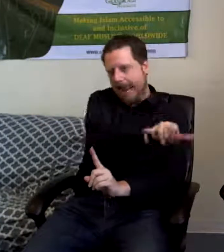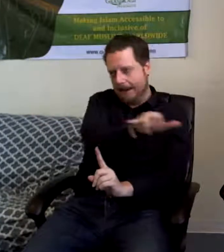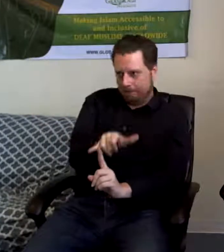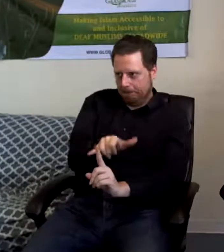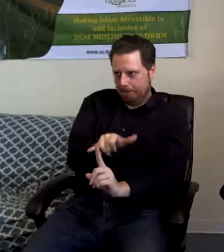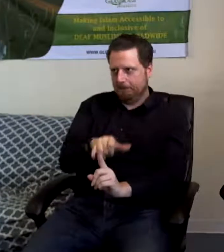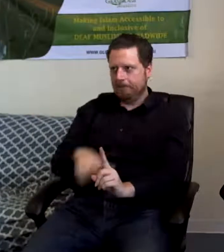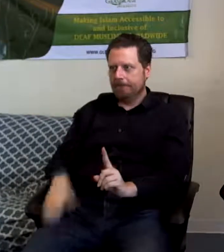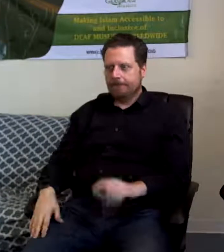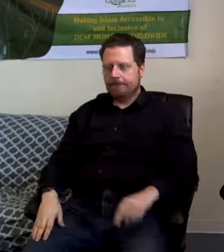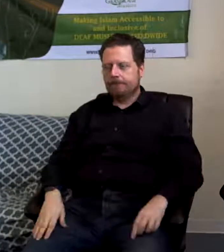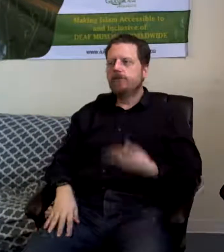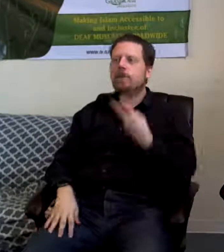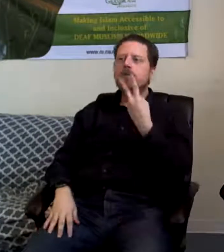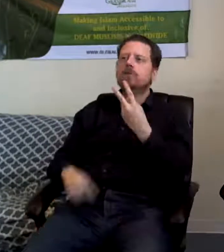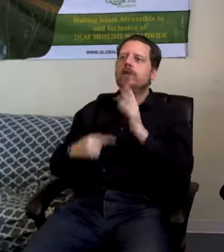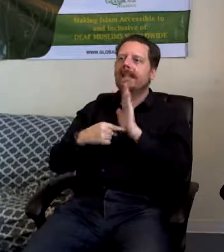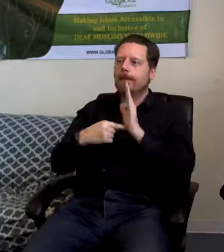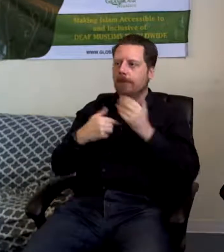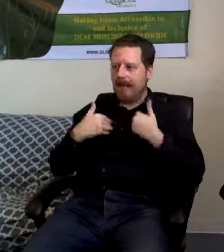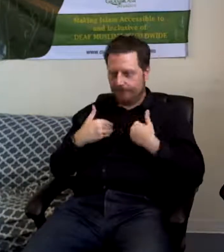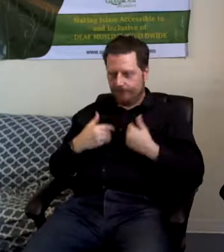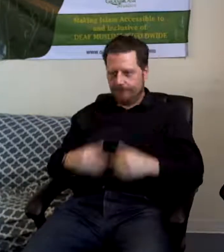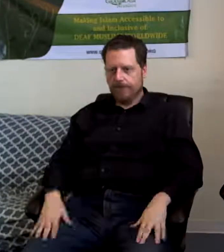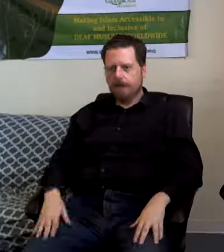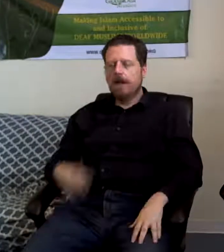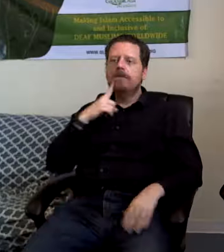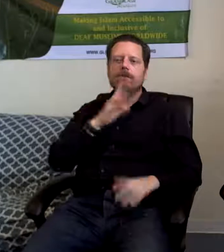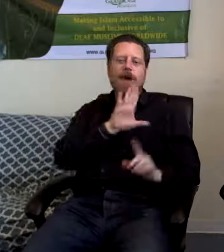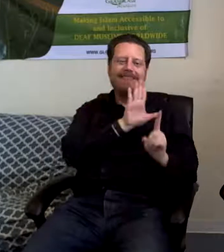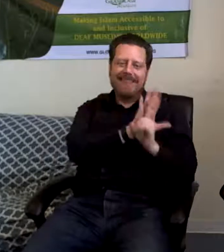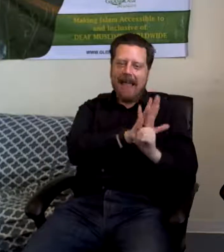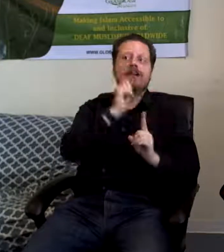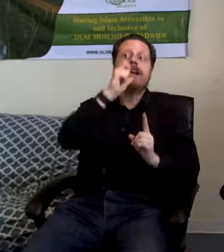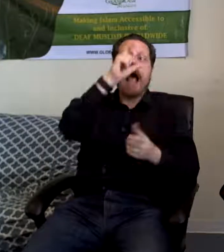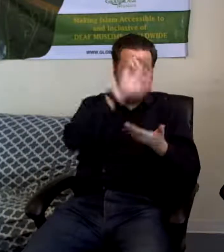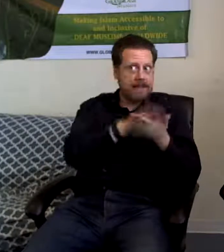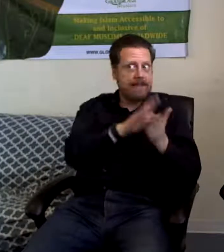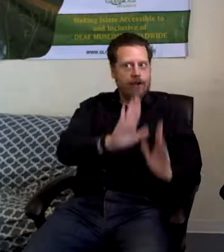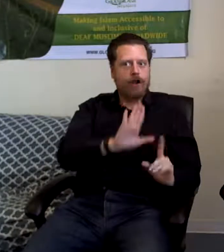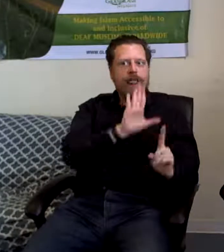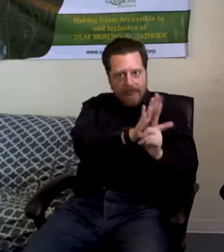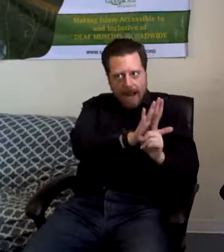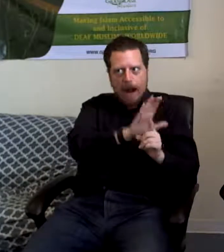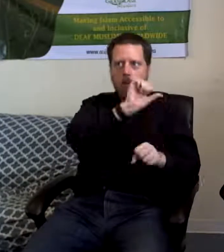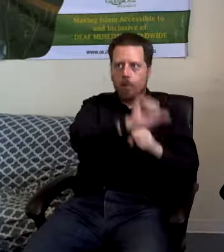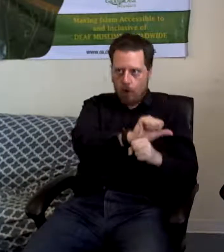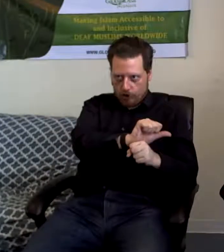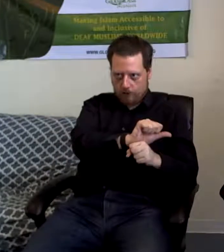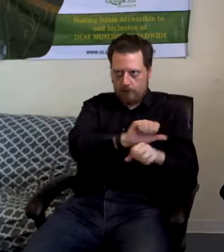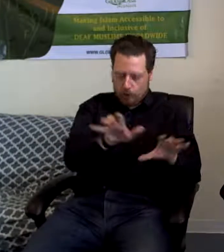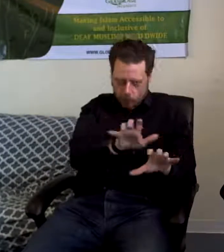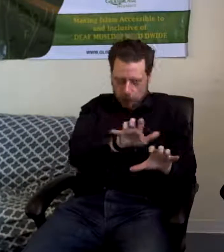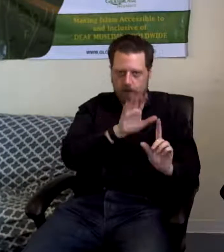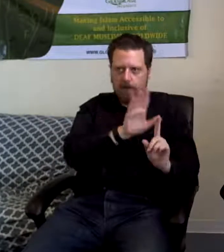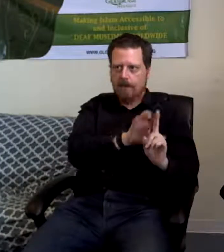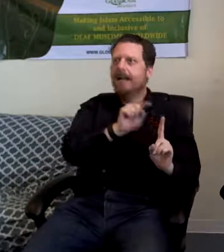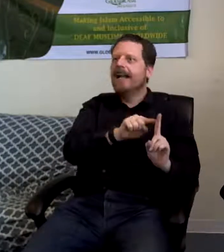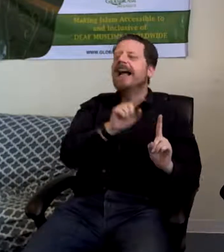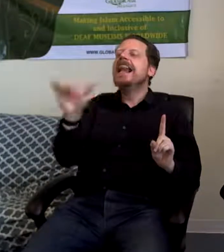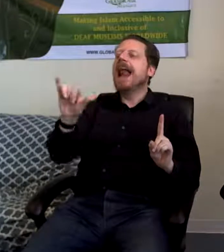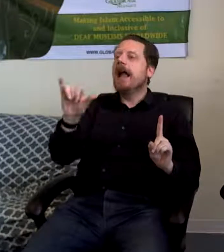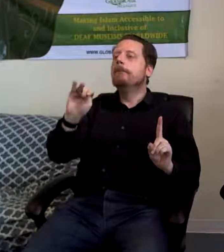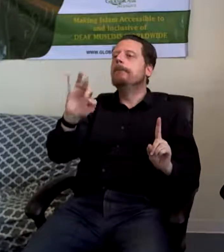So we have here two examples for the works of the disbeliever. It's either gonna be like a mirage